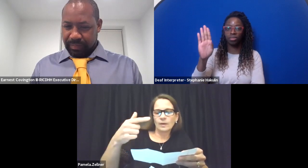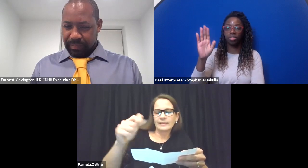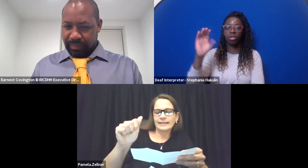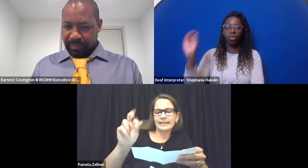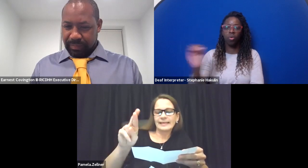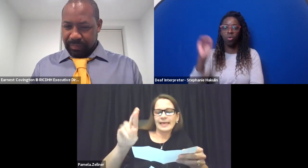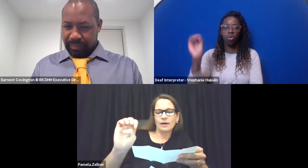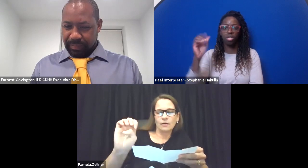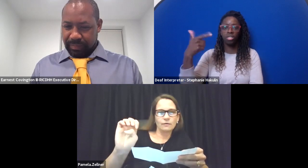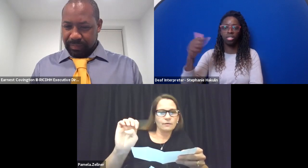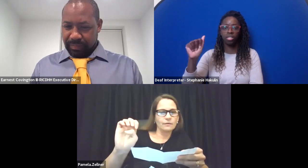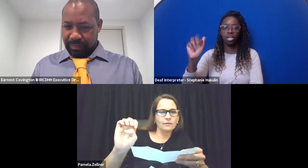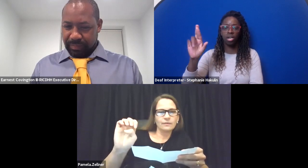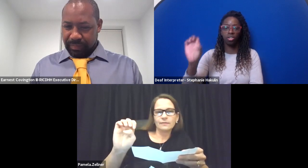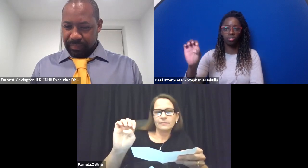Deb